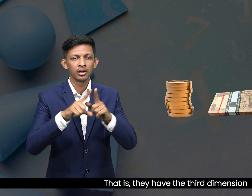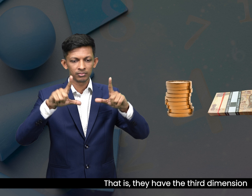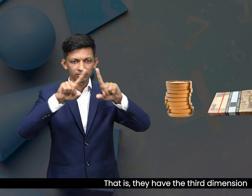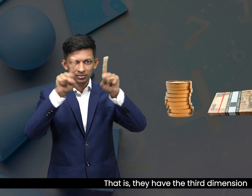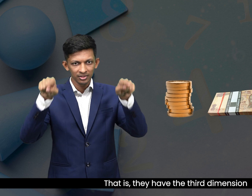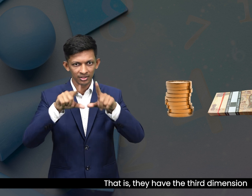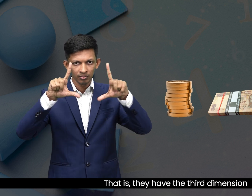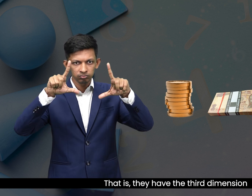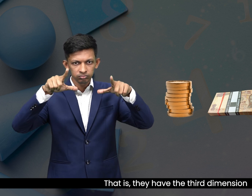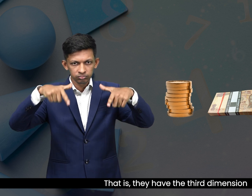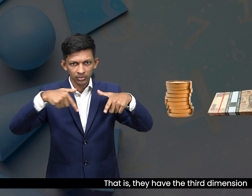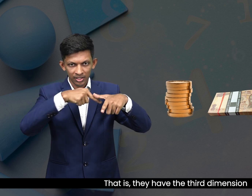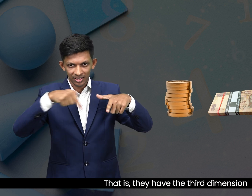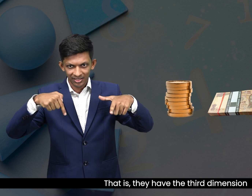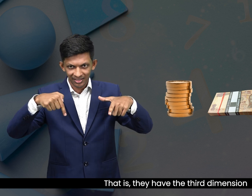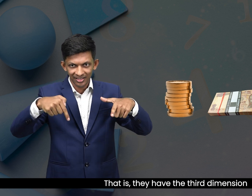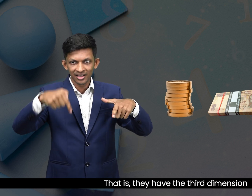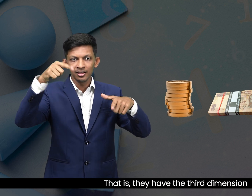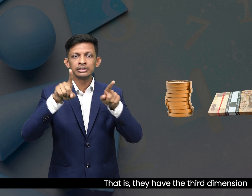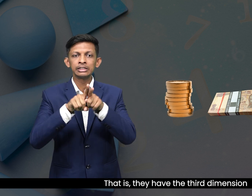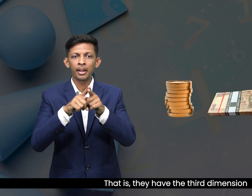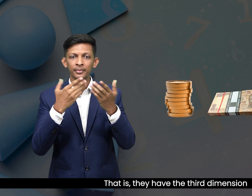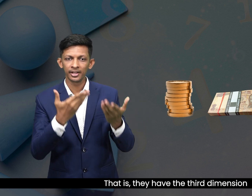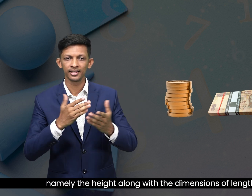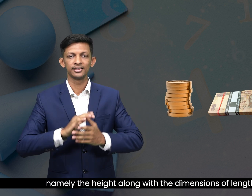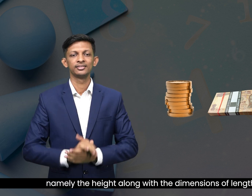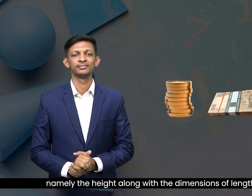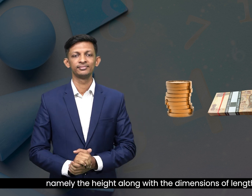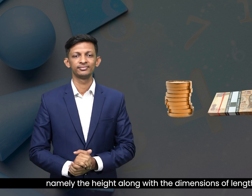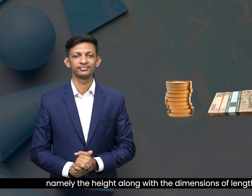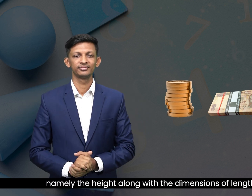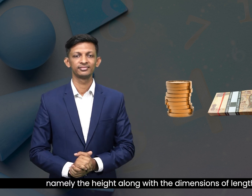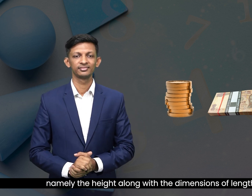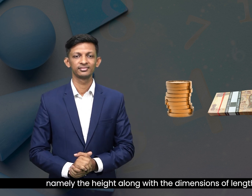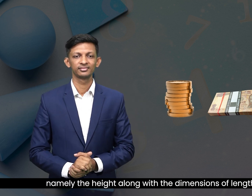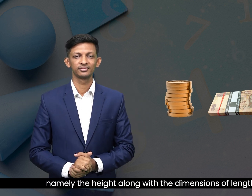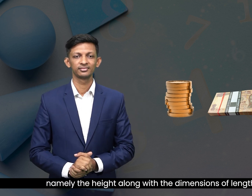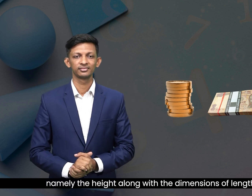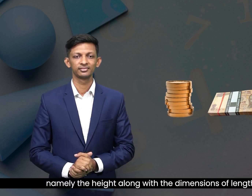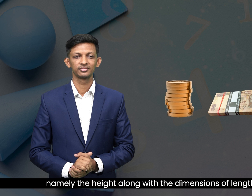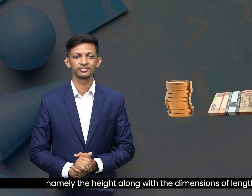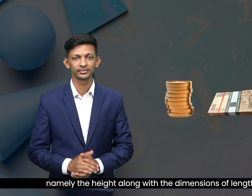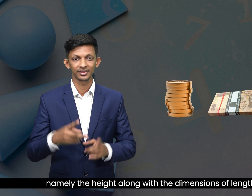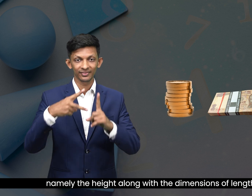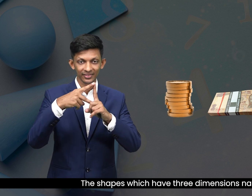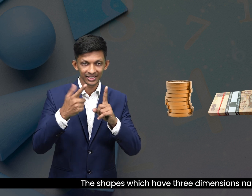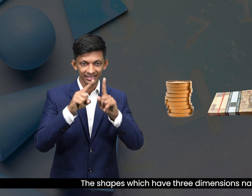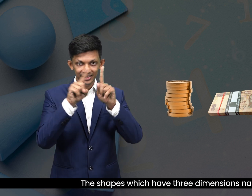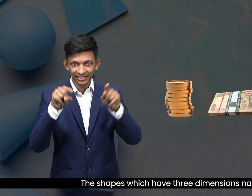they have the third dimension, namely the height along with the dimensions of length and breadth. The shapes which